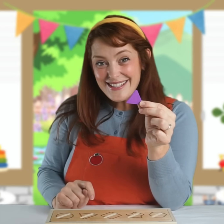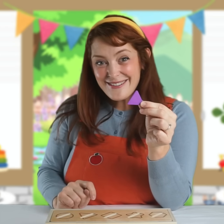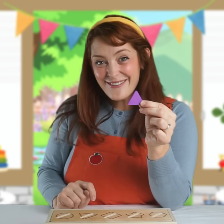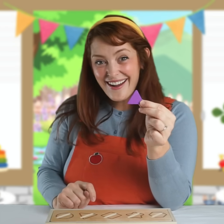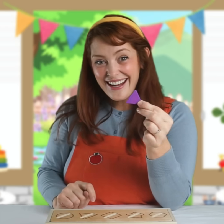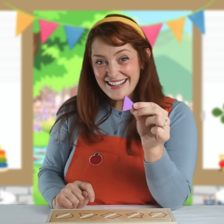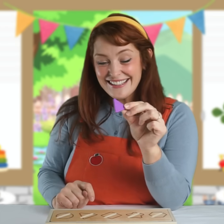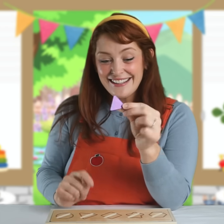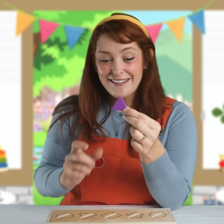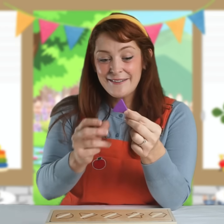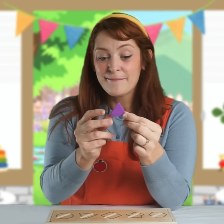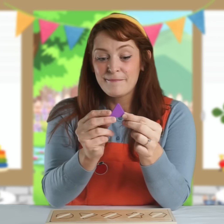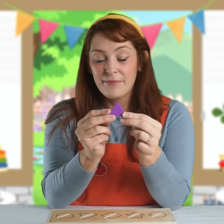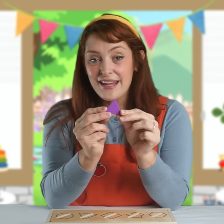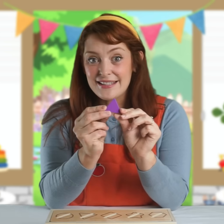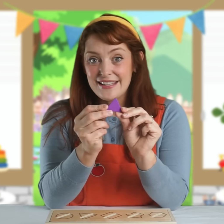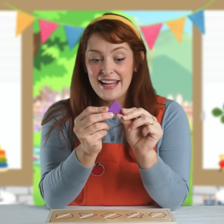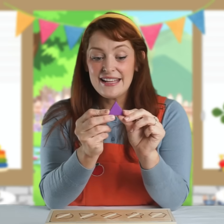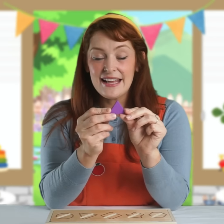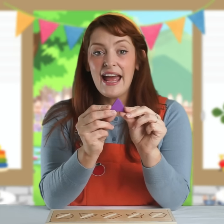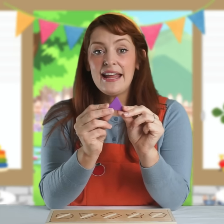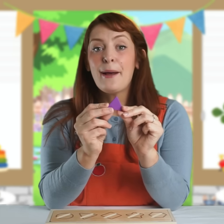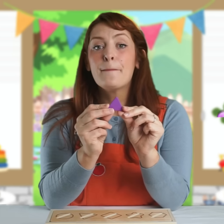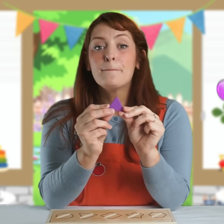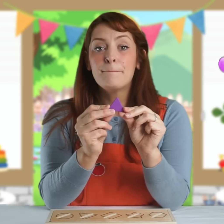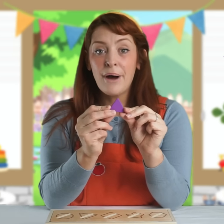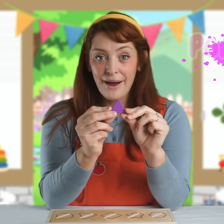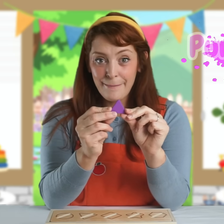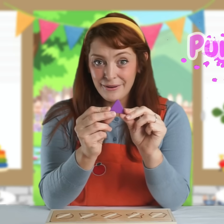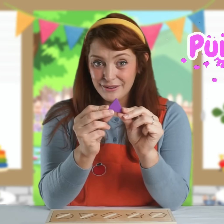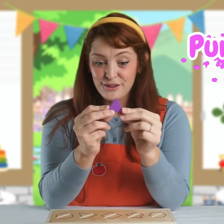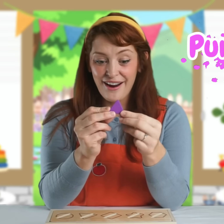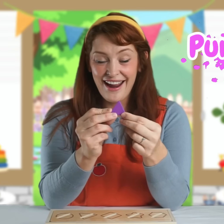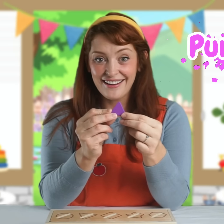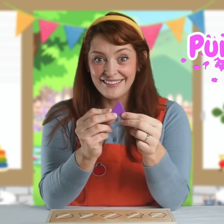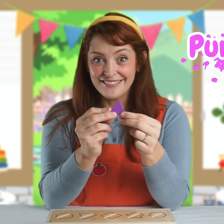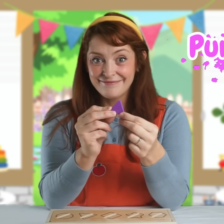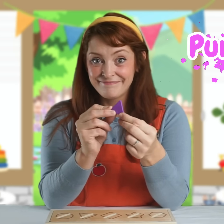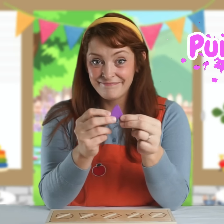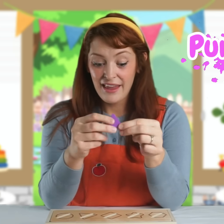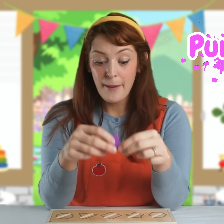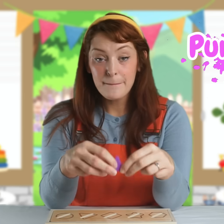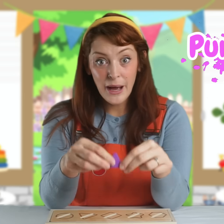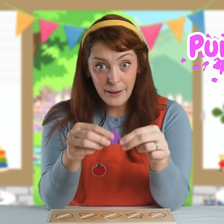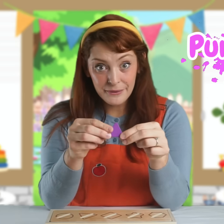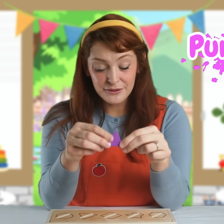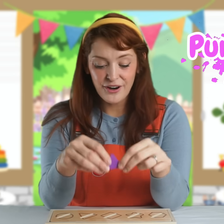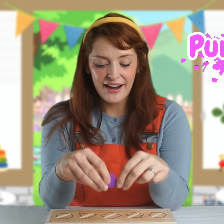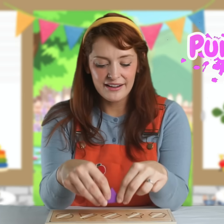That's right. This is a purple triangle. A purple